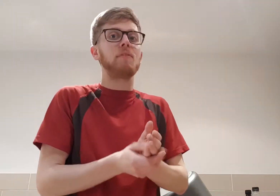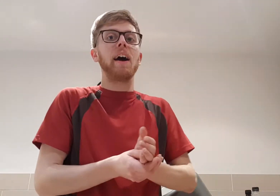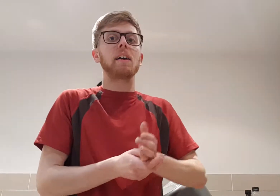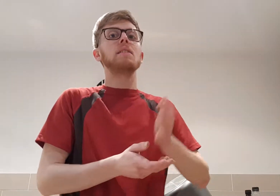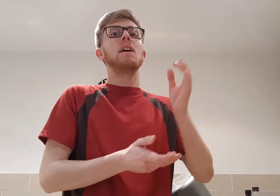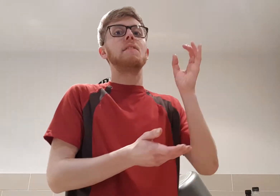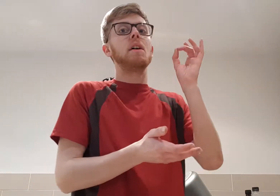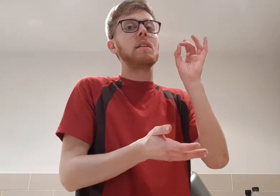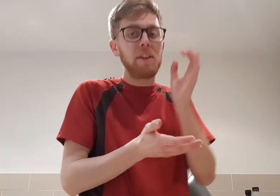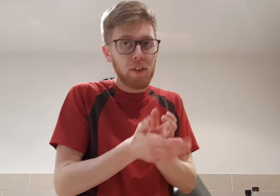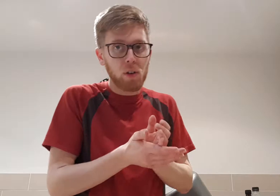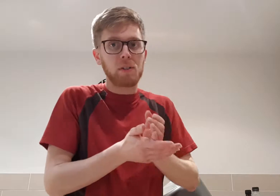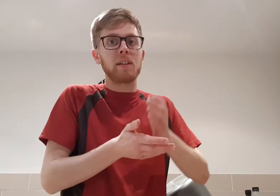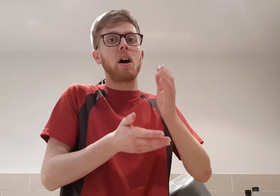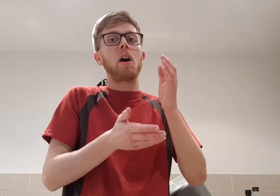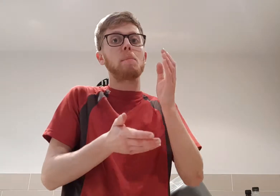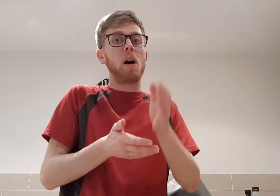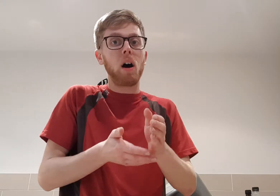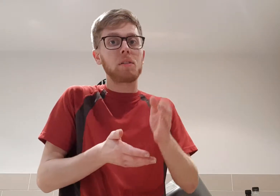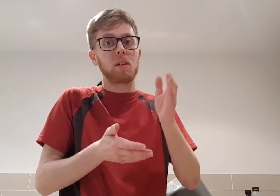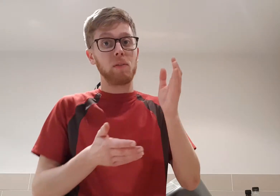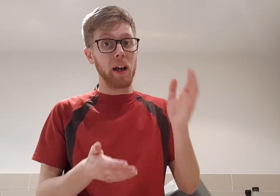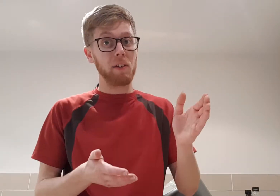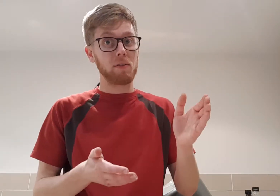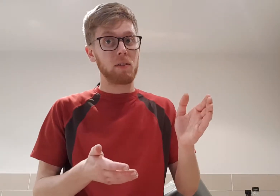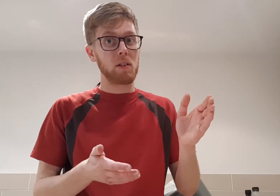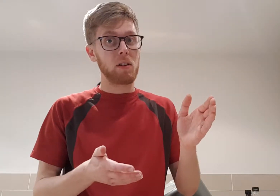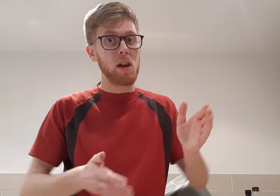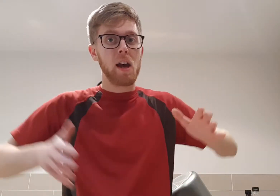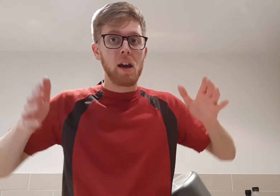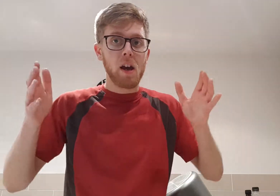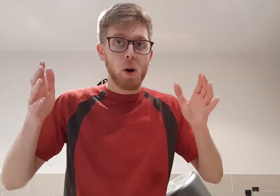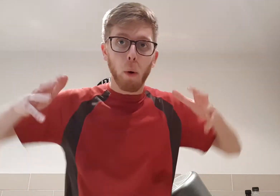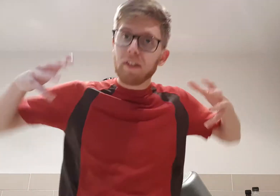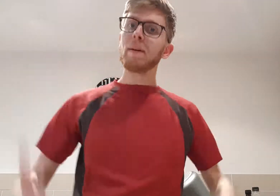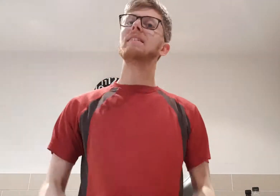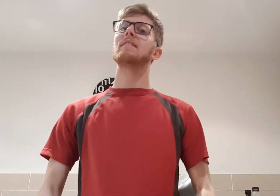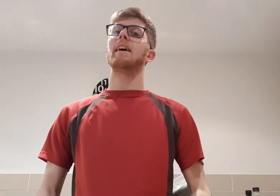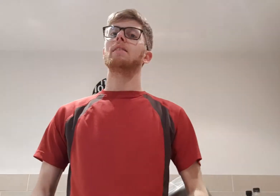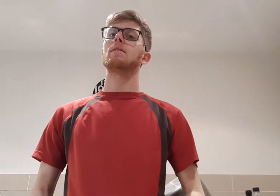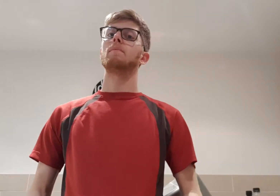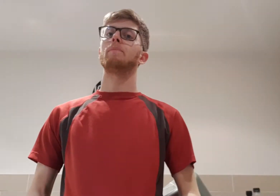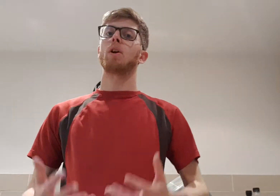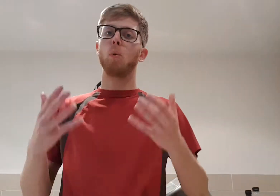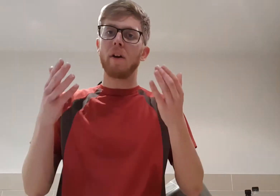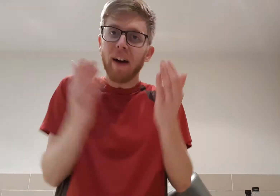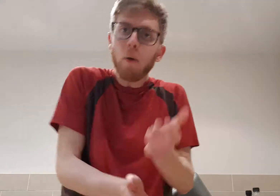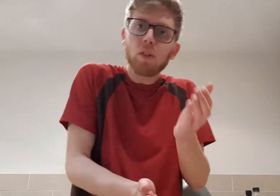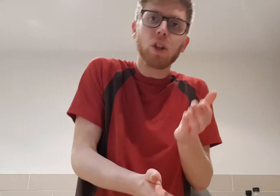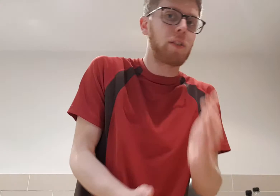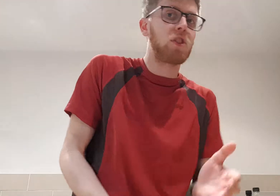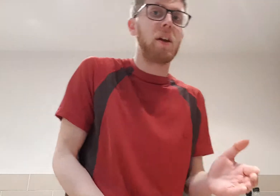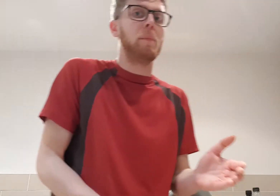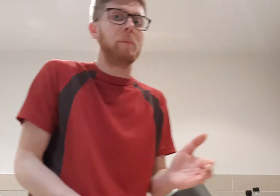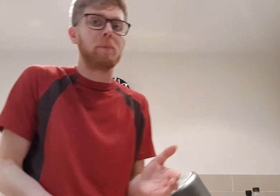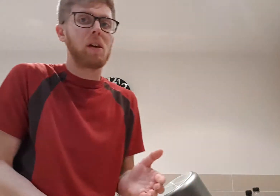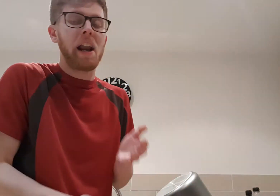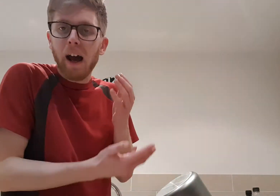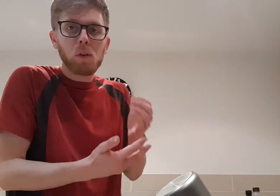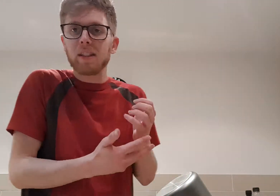fact that difficulties are a part of life. What this means is this. If I want to go to the gym and I want to get